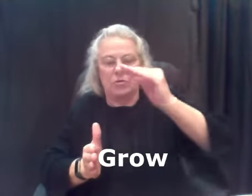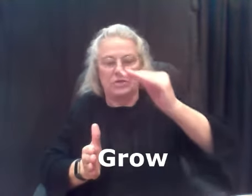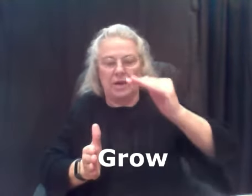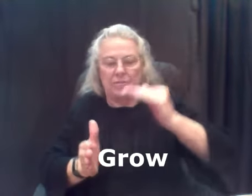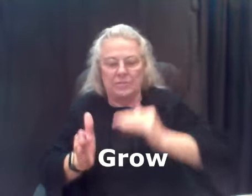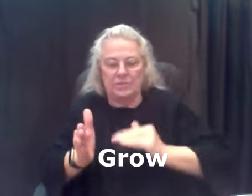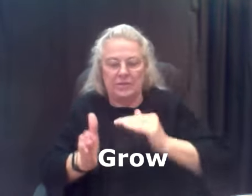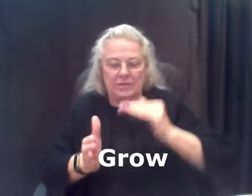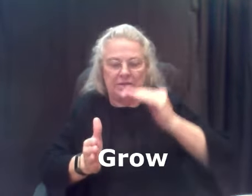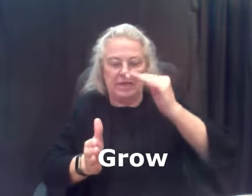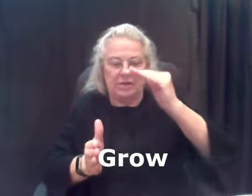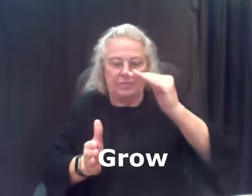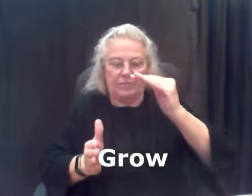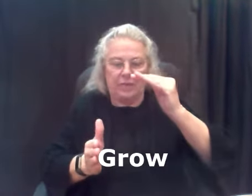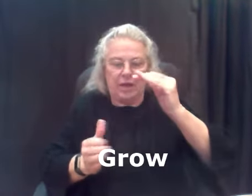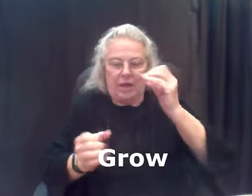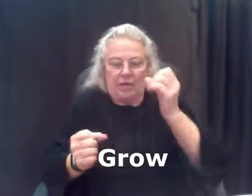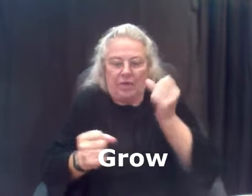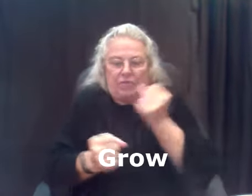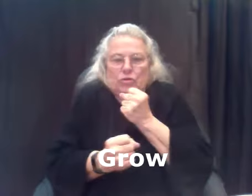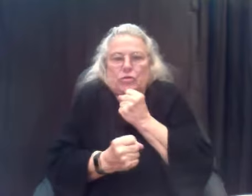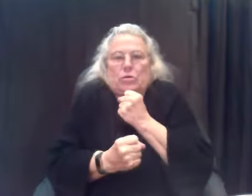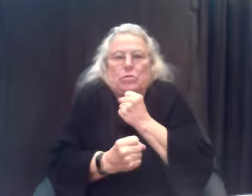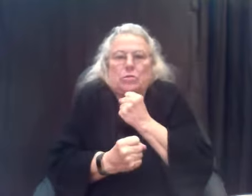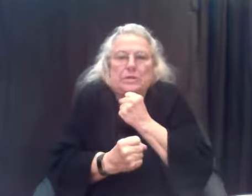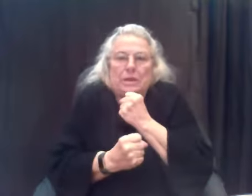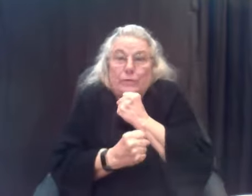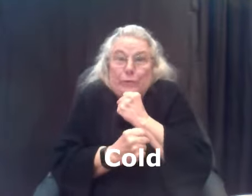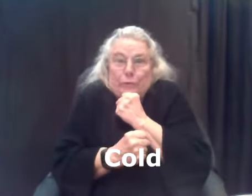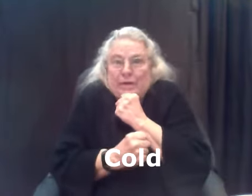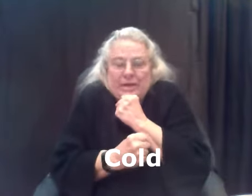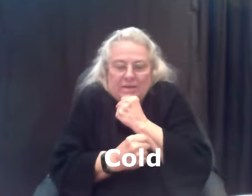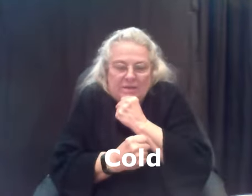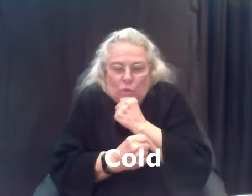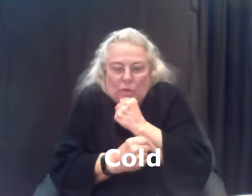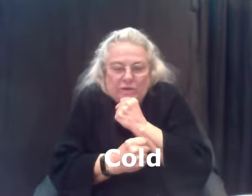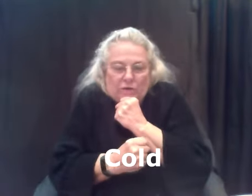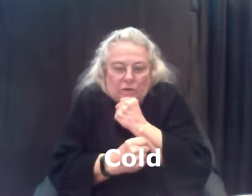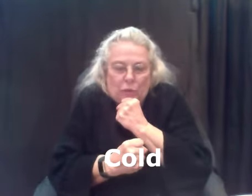up. Zeal. And then of course cold is like, woo, it's like winter cold.